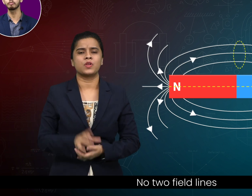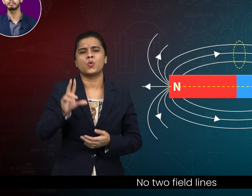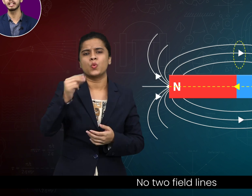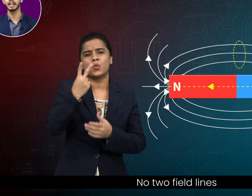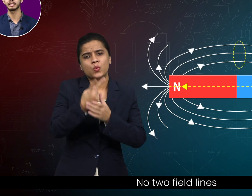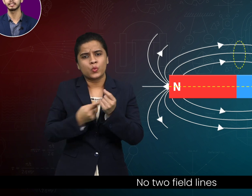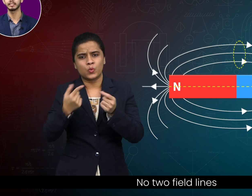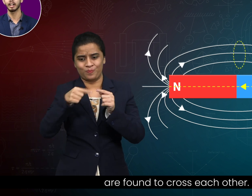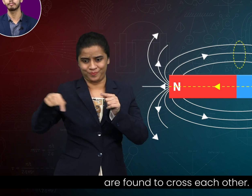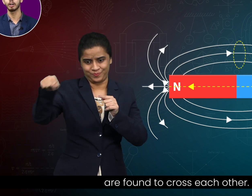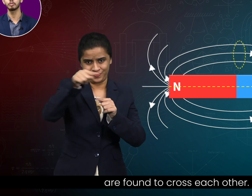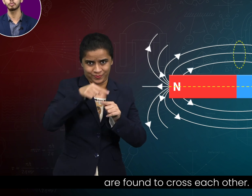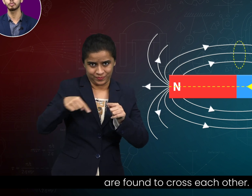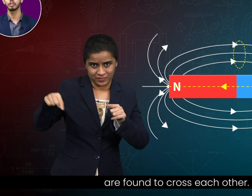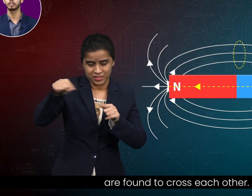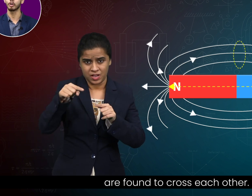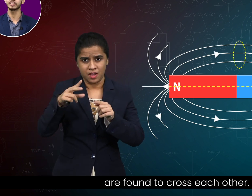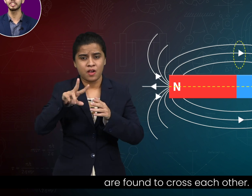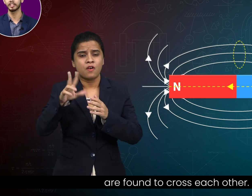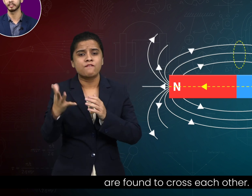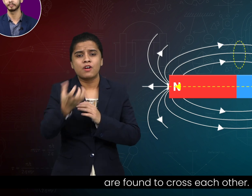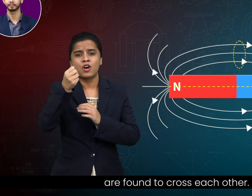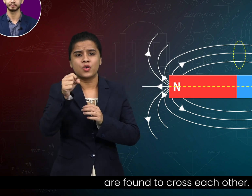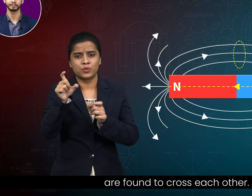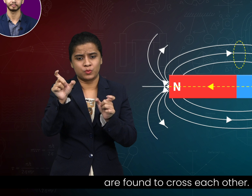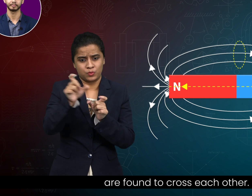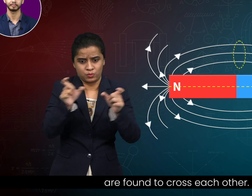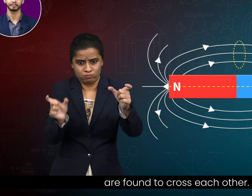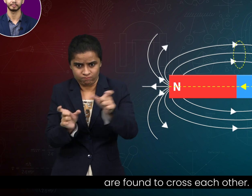No two field lines are found to cross each other.